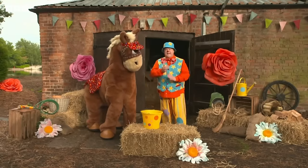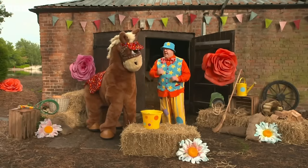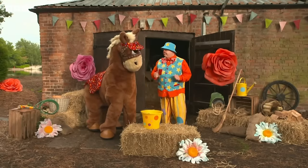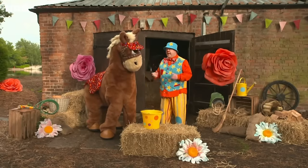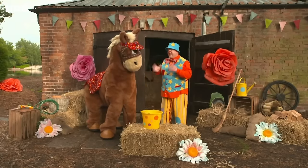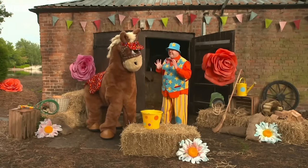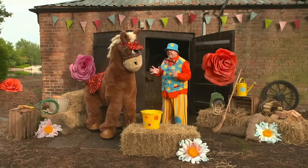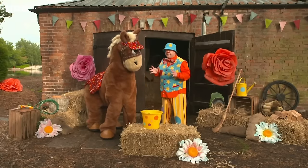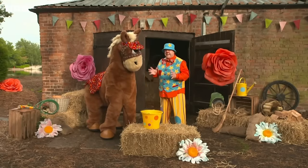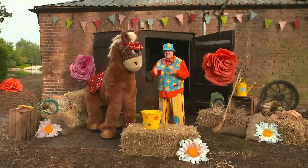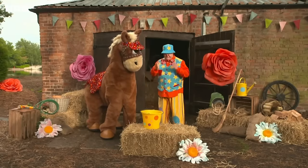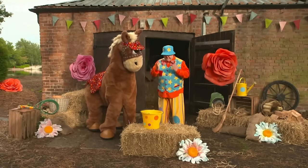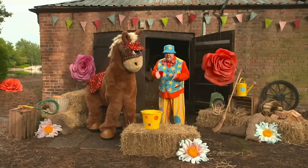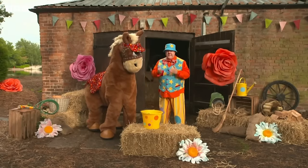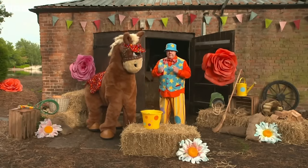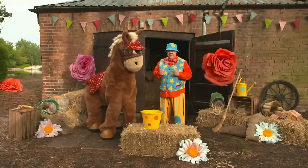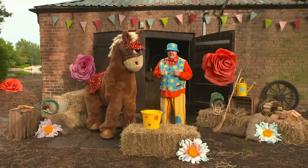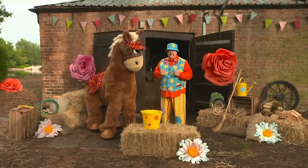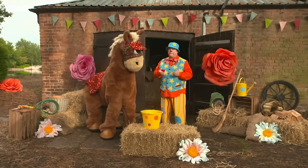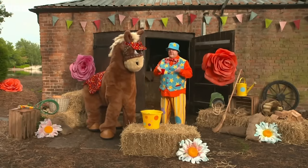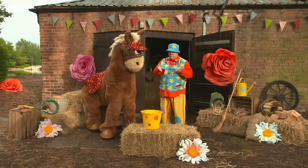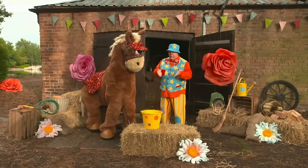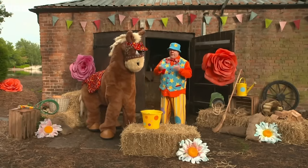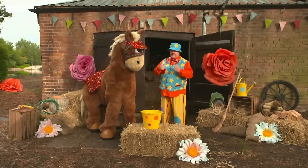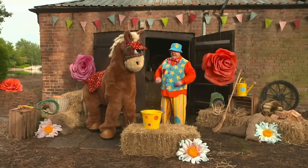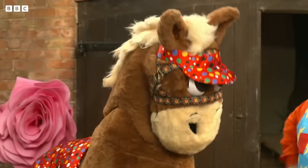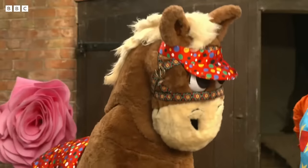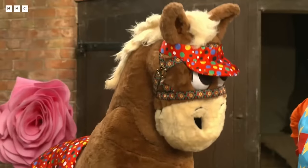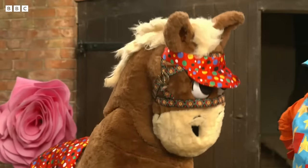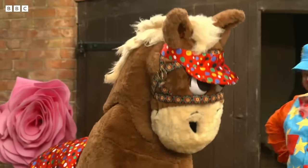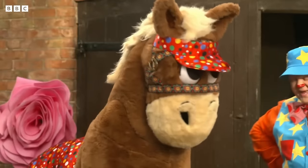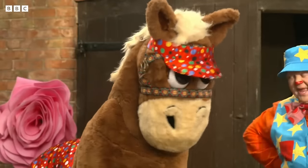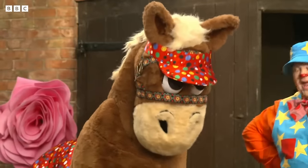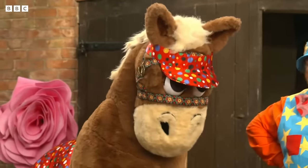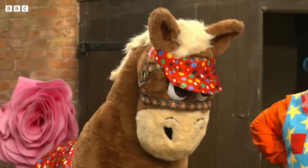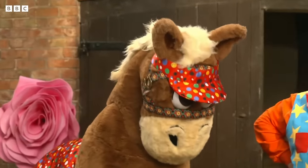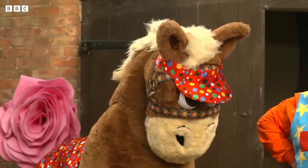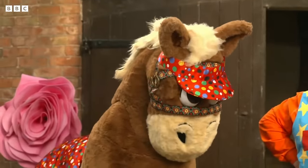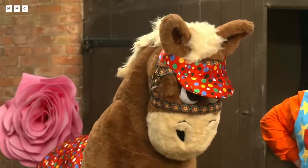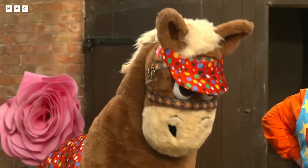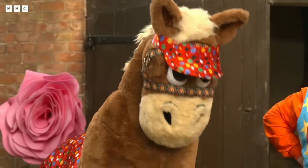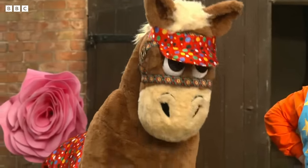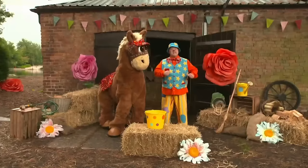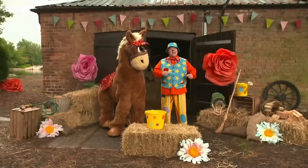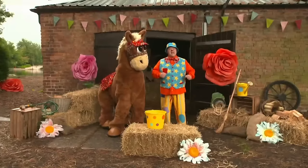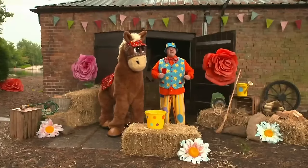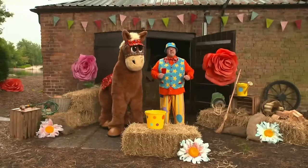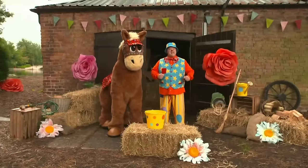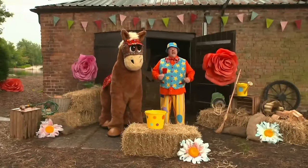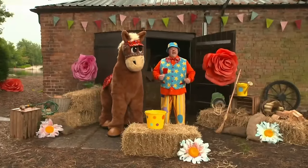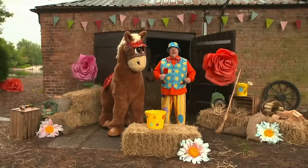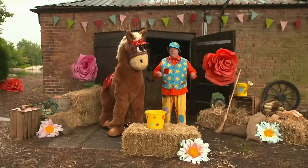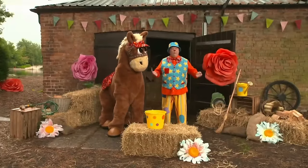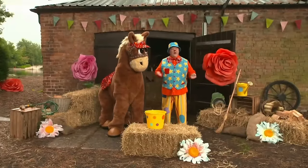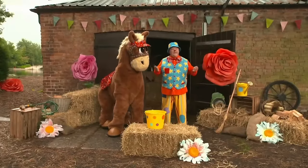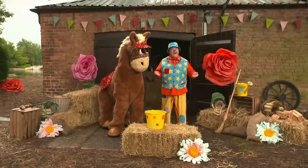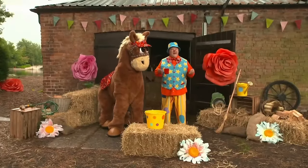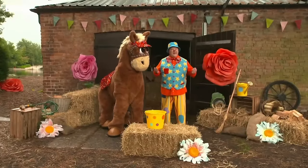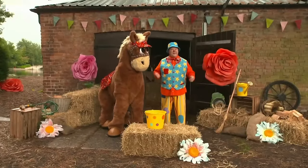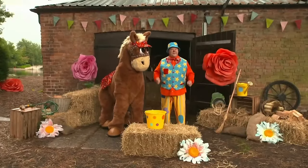Now, I just need to fill the bucket with water. You could use that hose, Mr Tumble. What